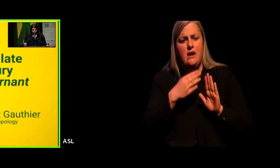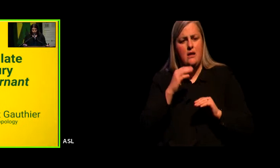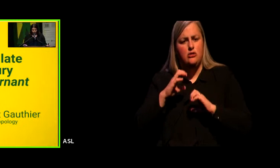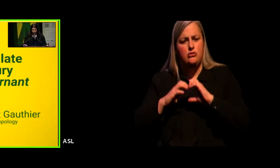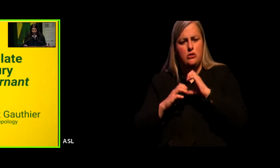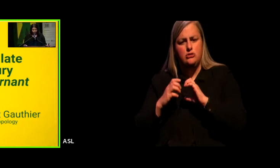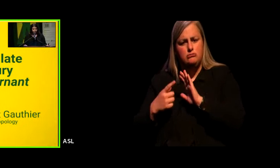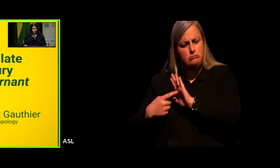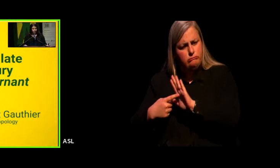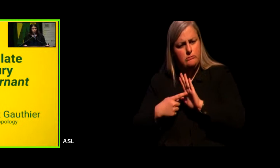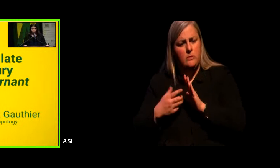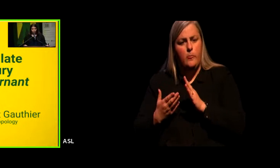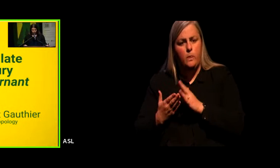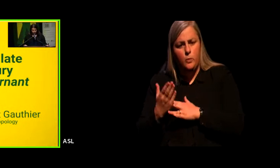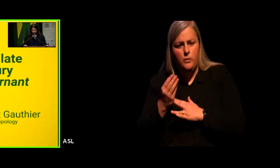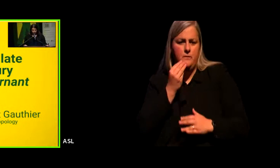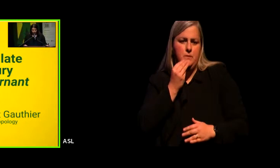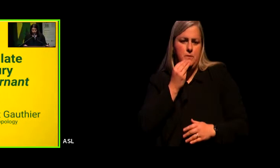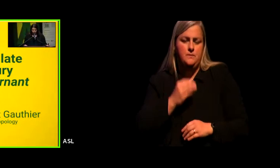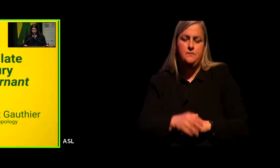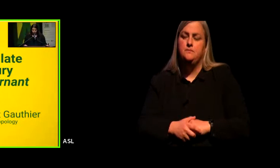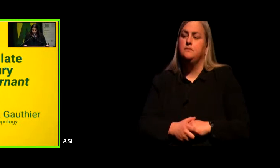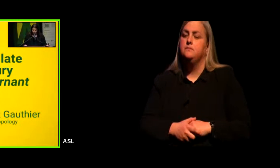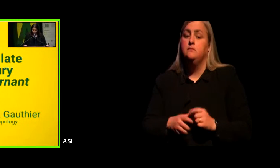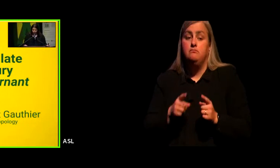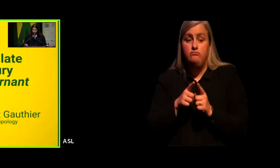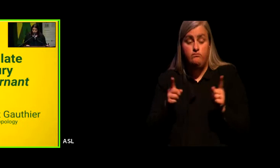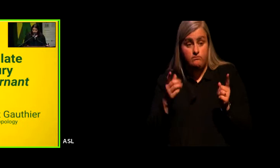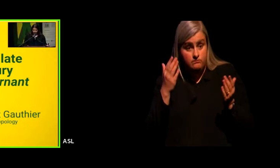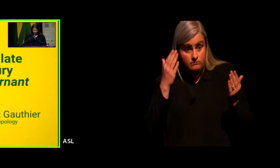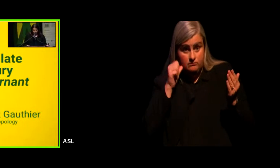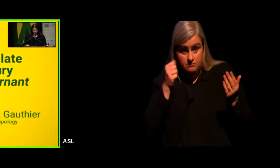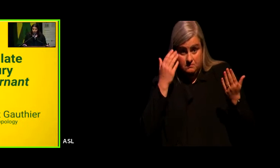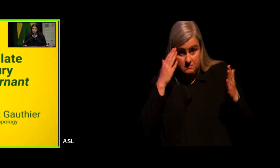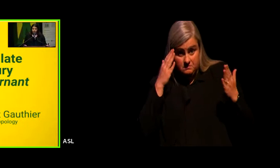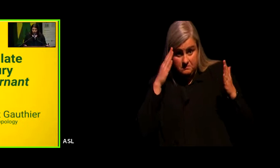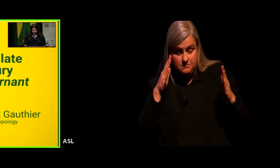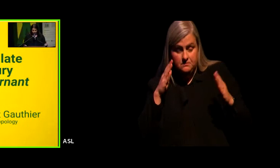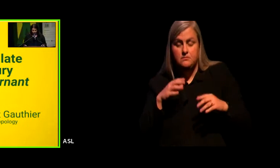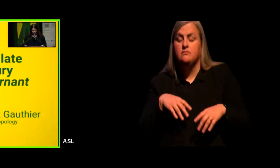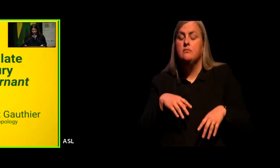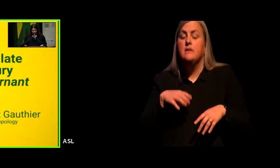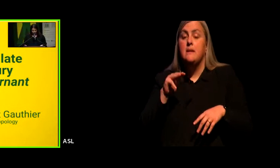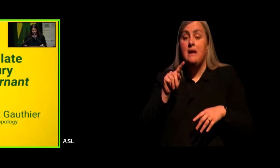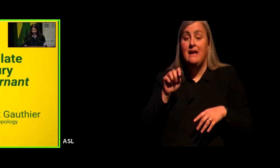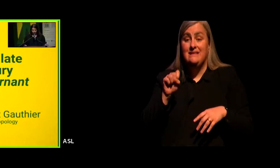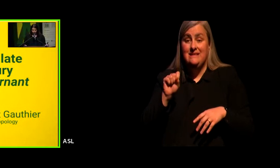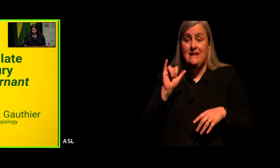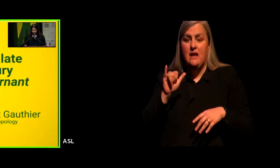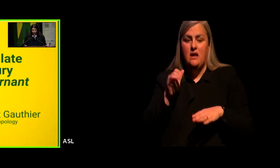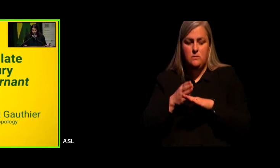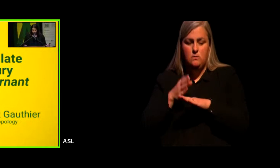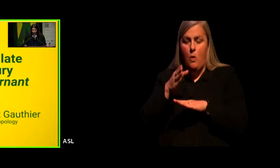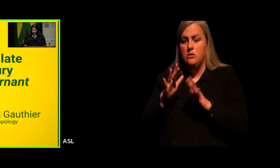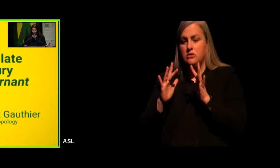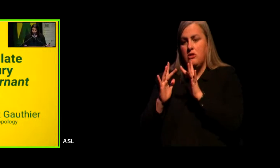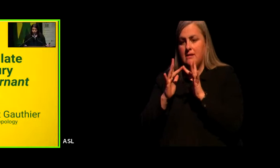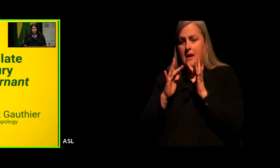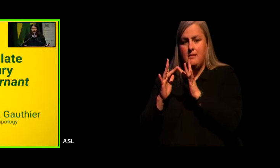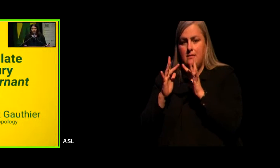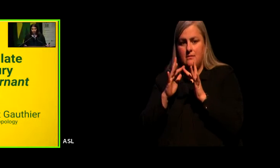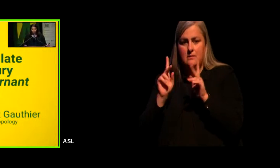food. For those who might not be familiar, the Métis are post-contact Indigenous people from what we call